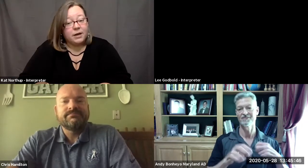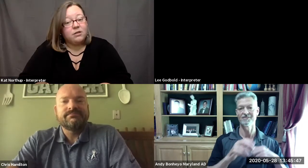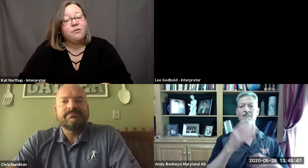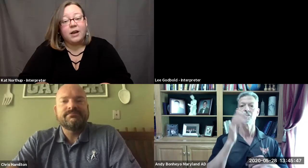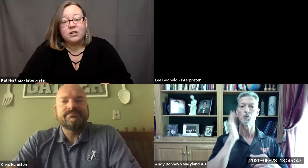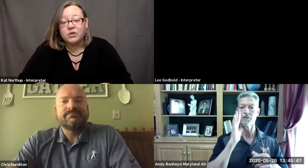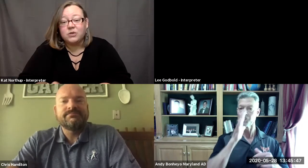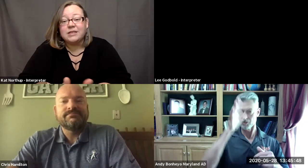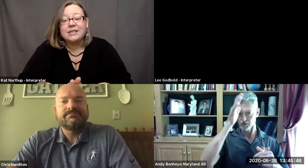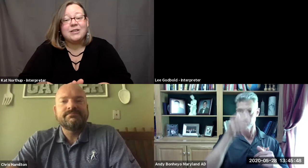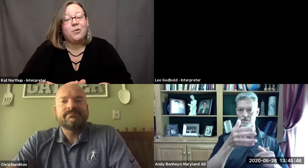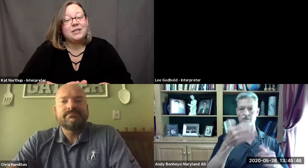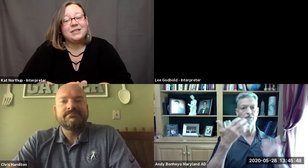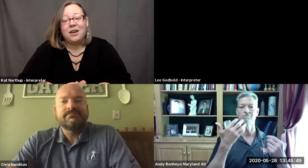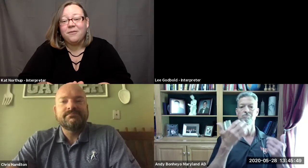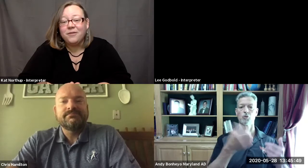medically fragile students is always a tough